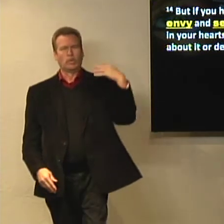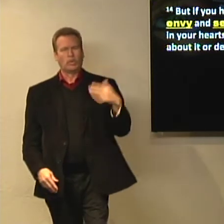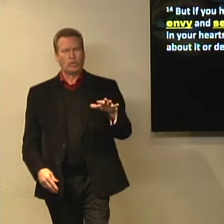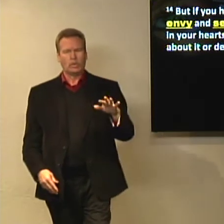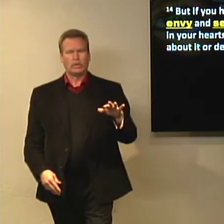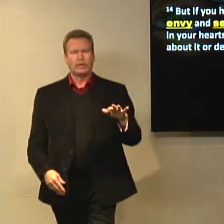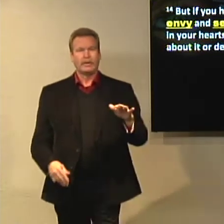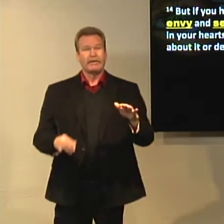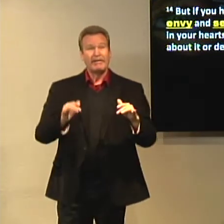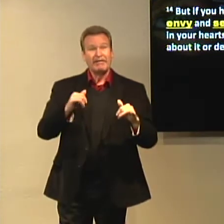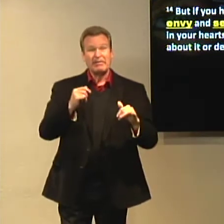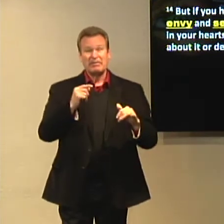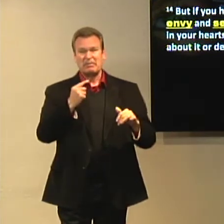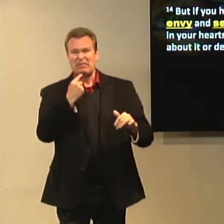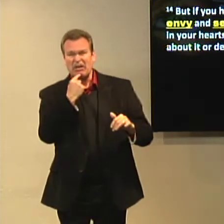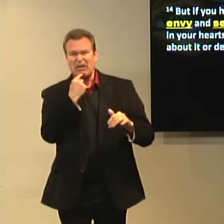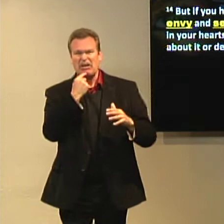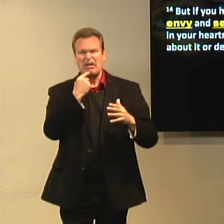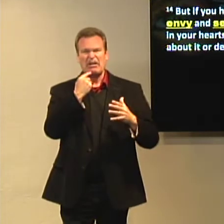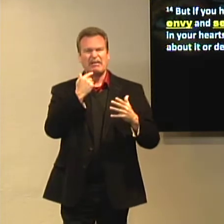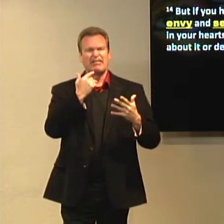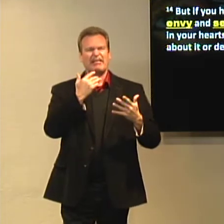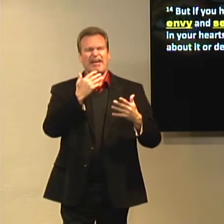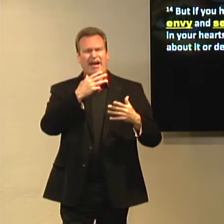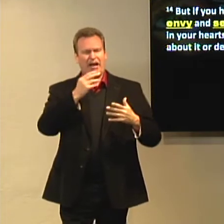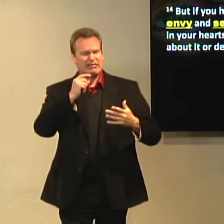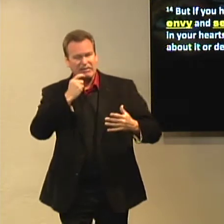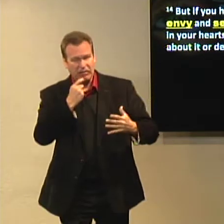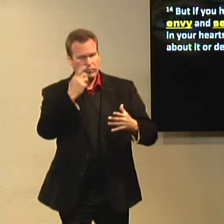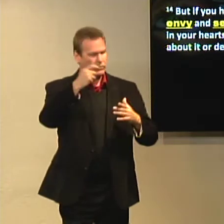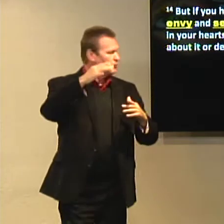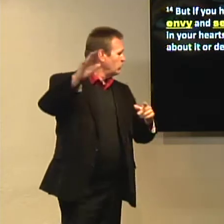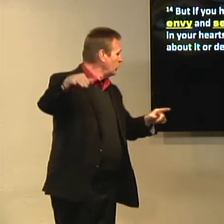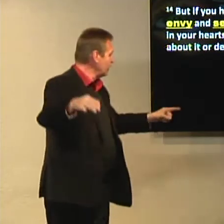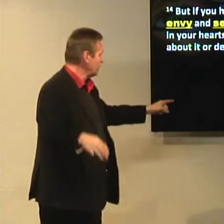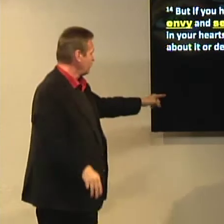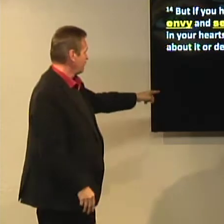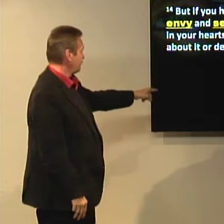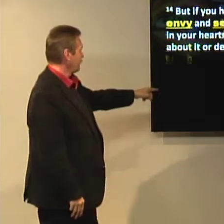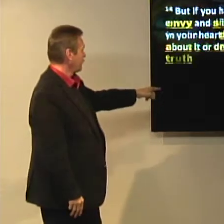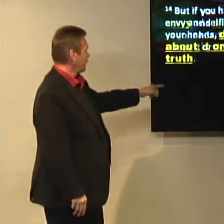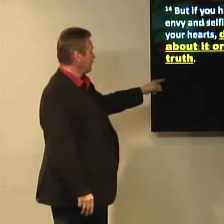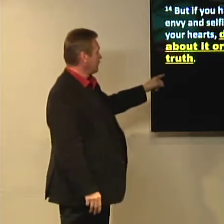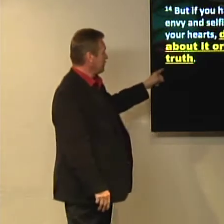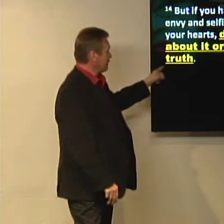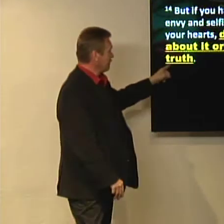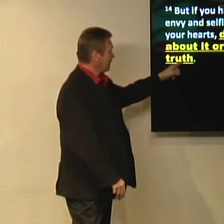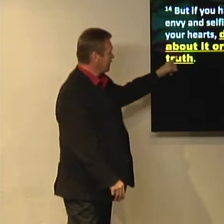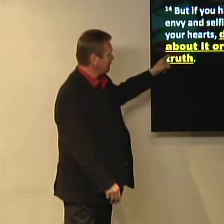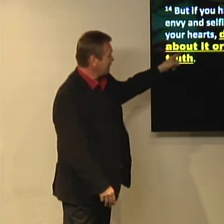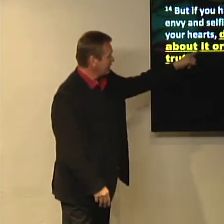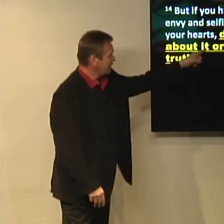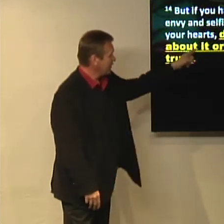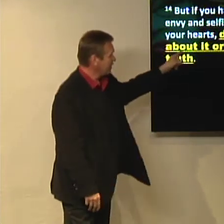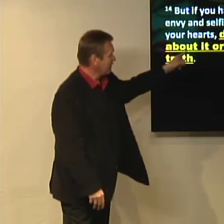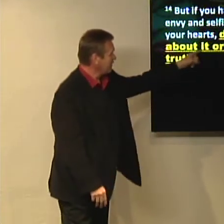some there's a sharp reprimand. If you're bitter, if you're jealous, if you're having selfish ambition, he says,